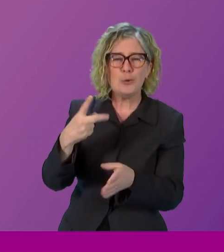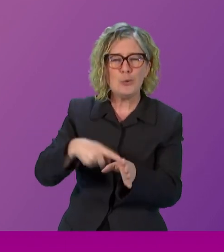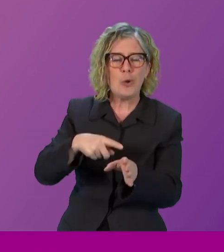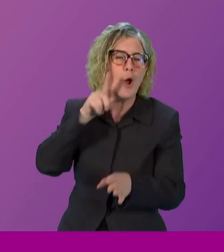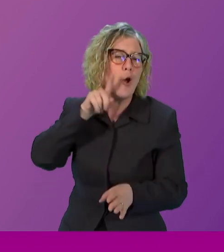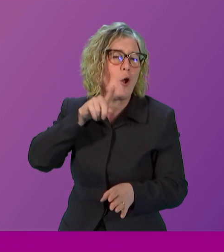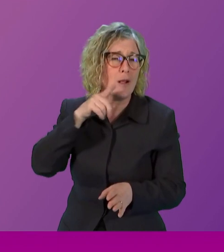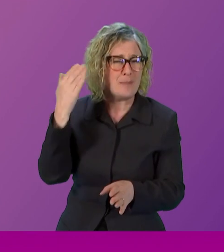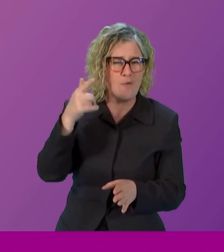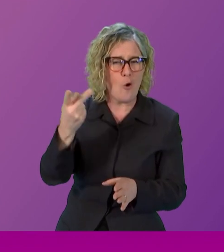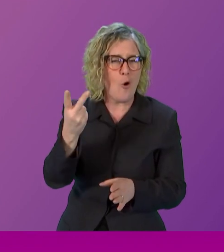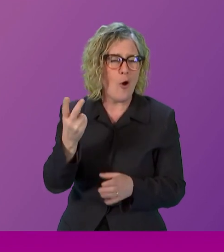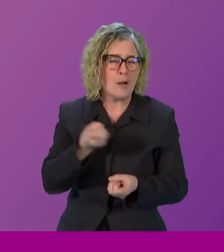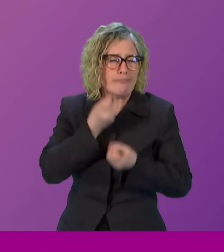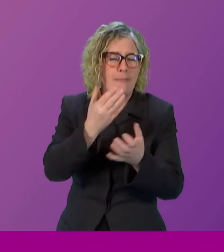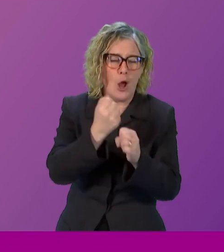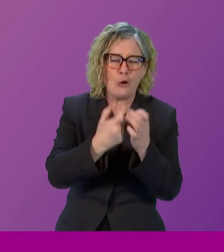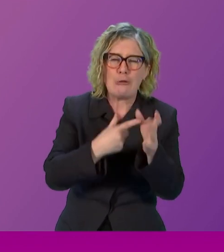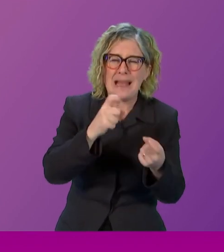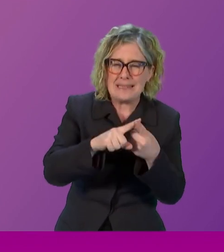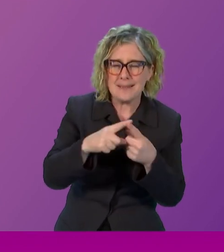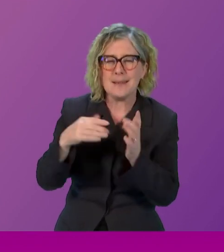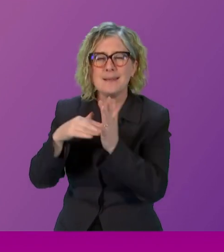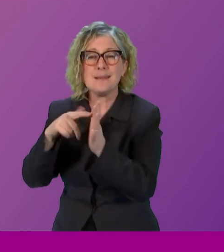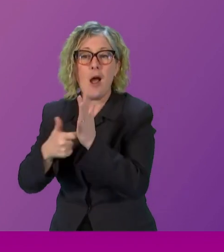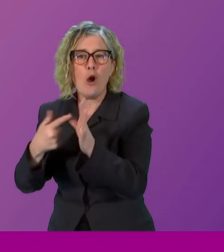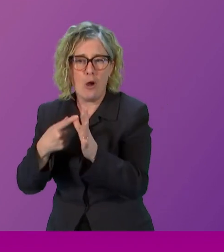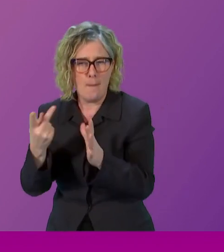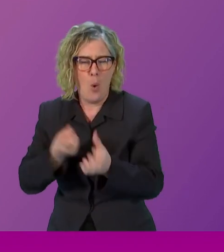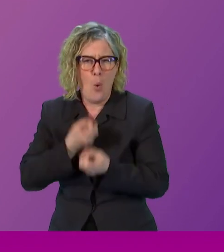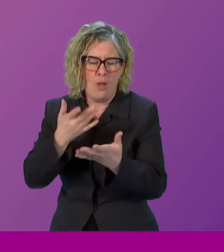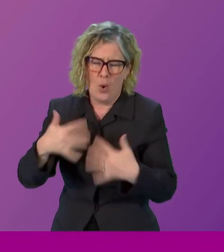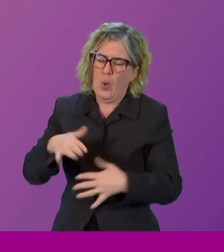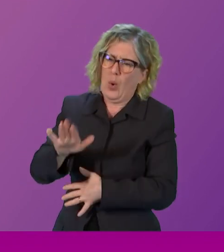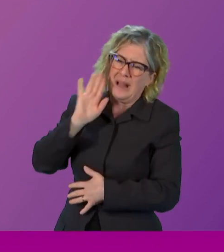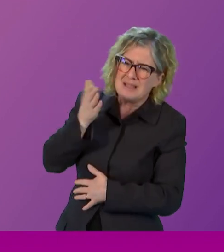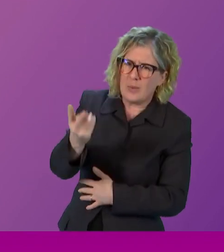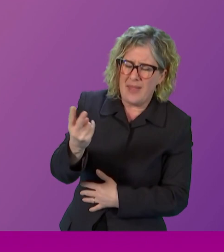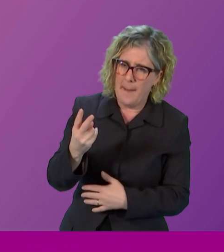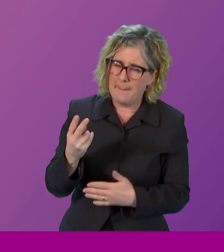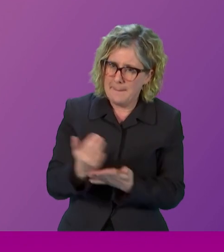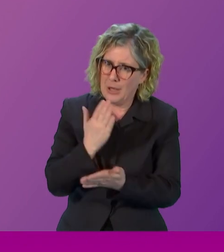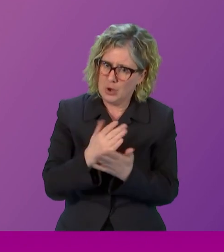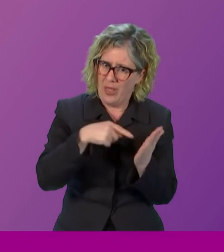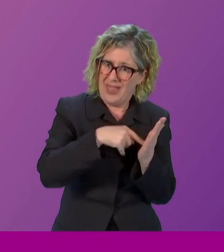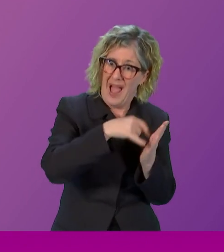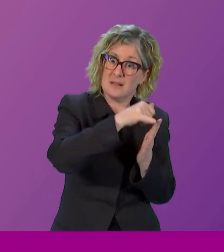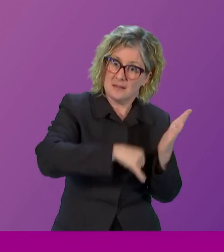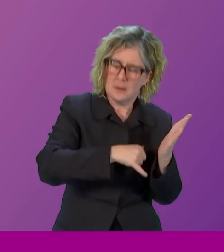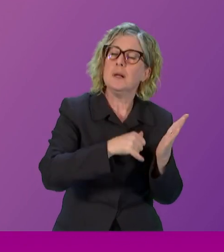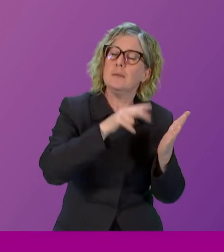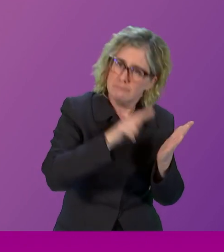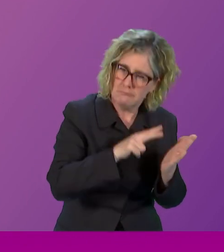I think that it's very clear it's incumbent on us to make sure that that legislation goes through for the future. I